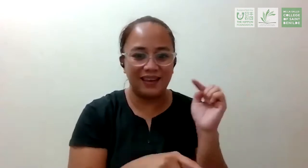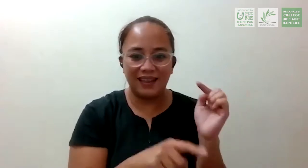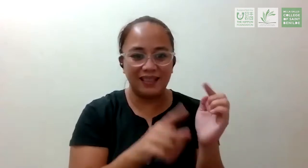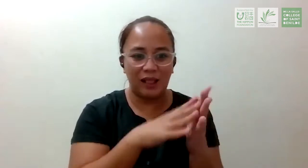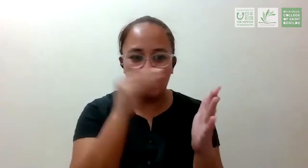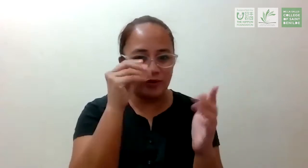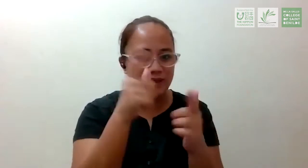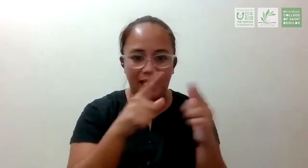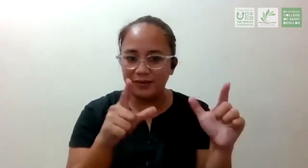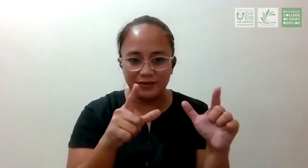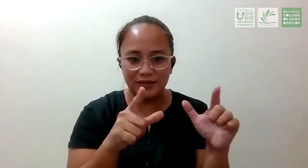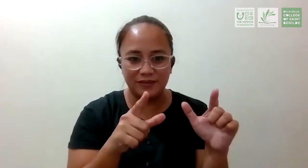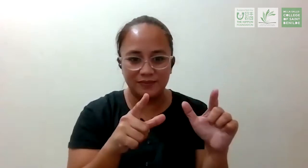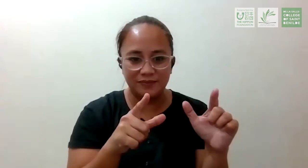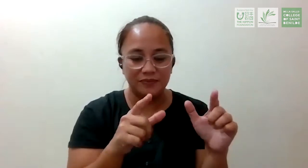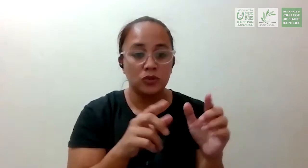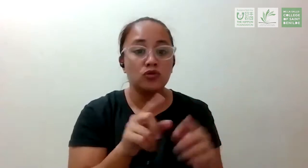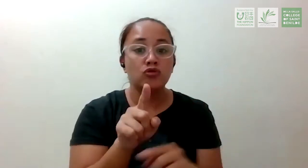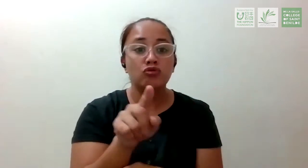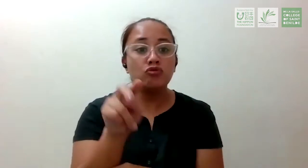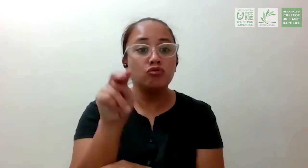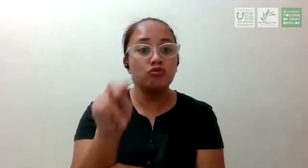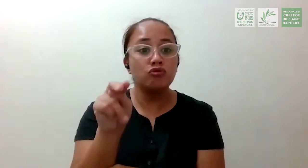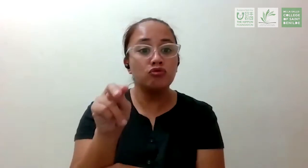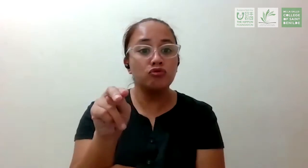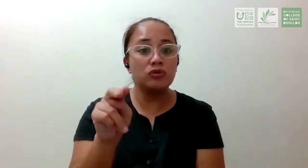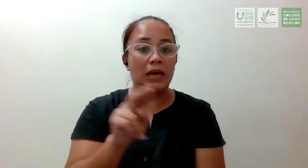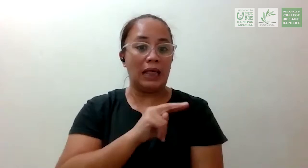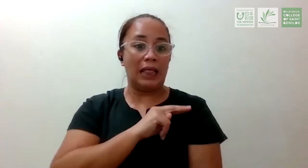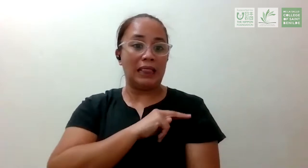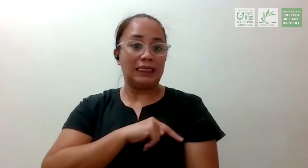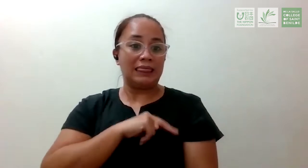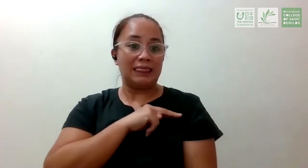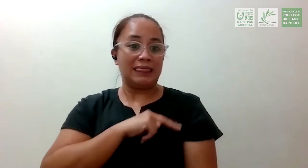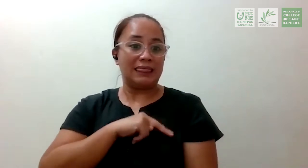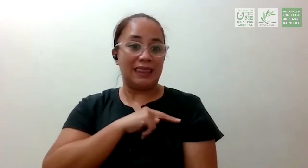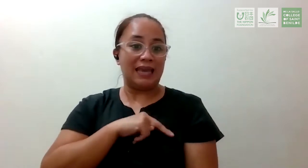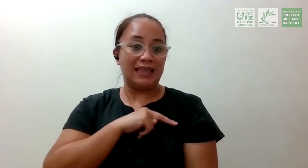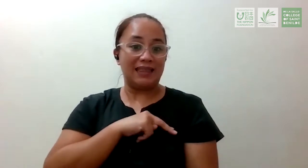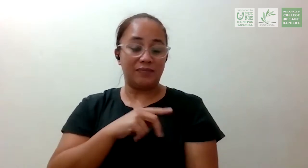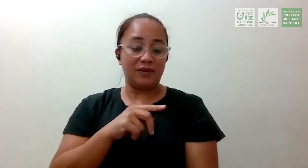Okay, you need a native user of the language to teach you.